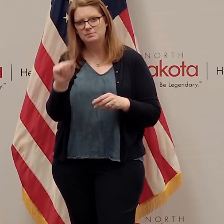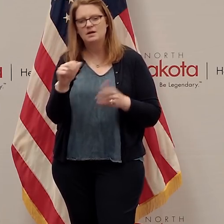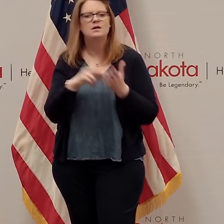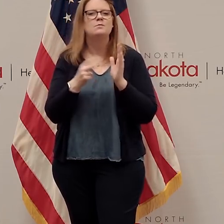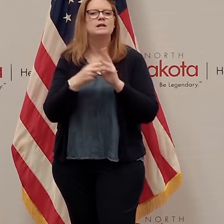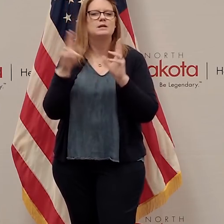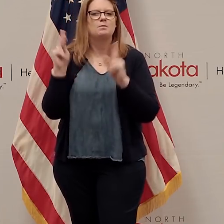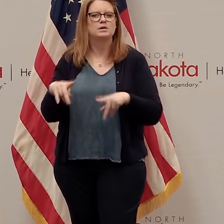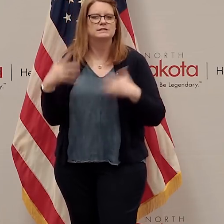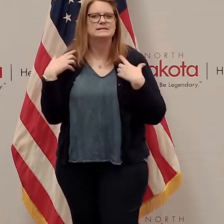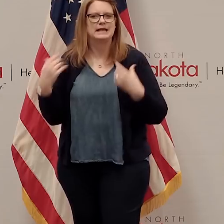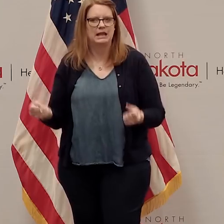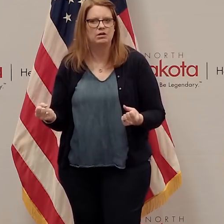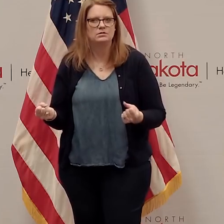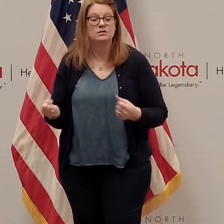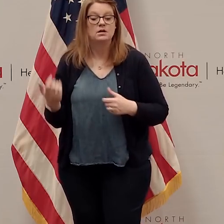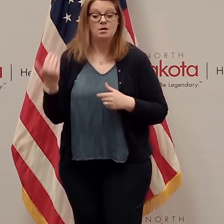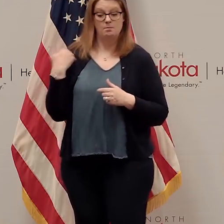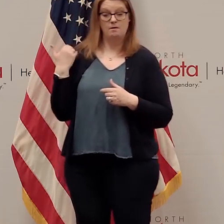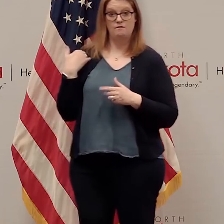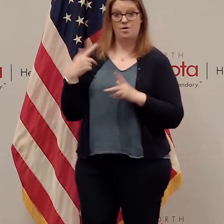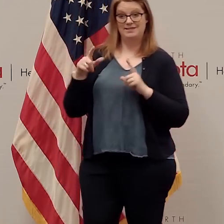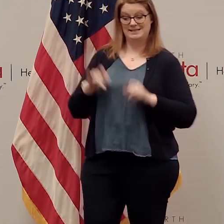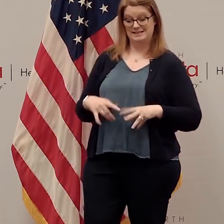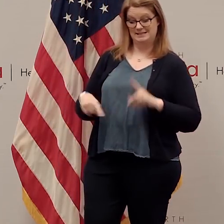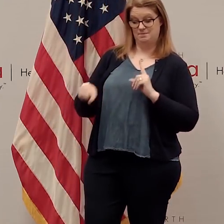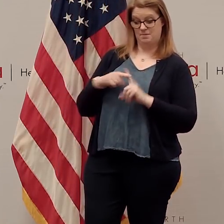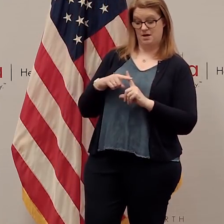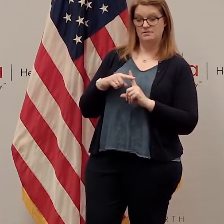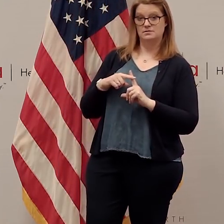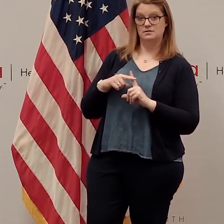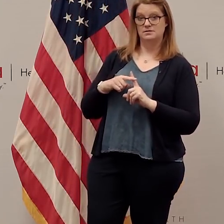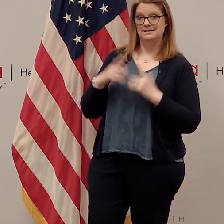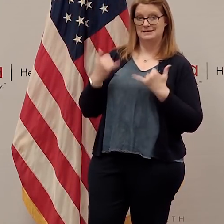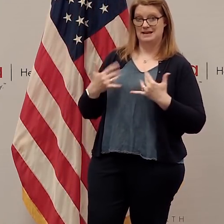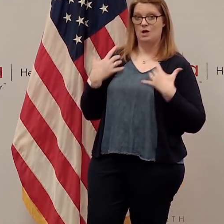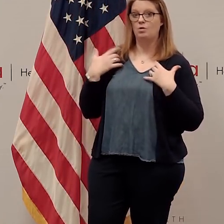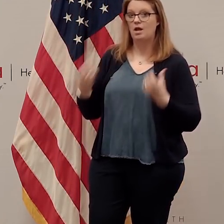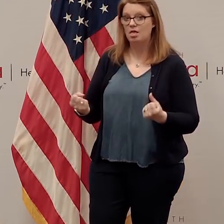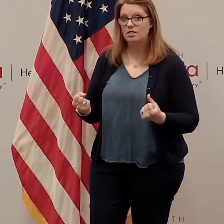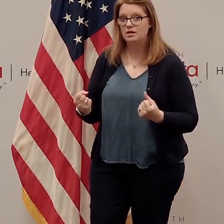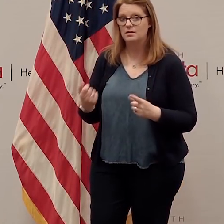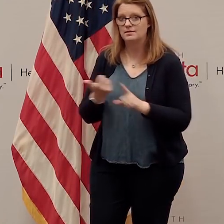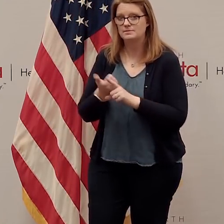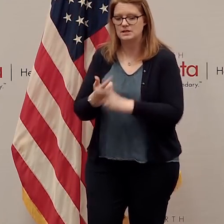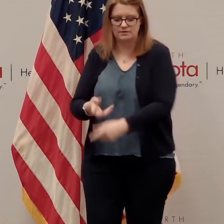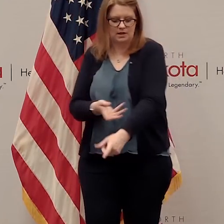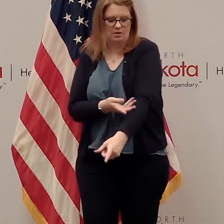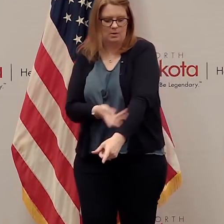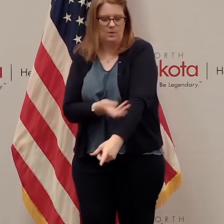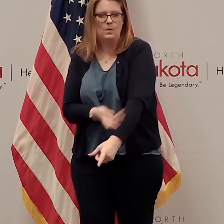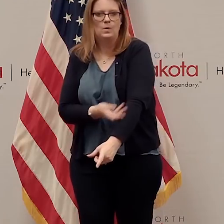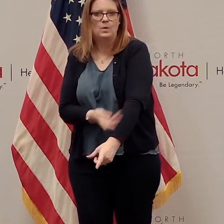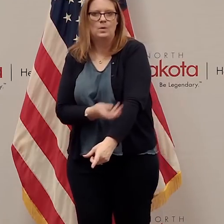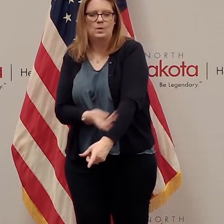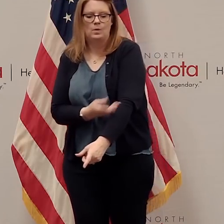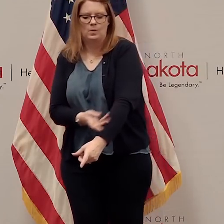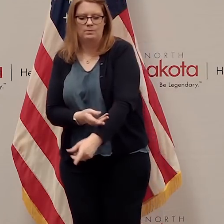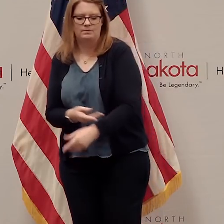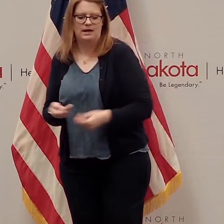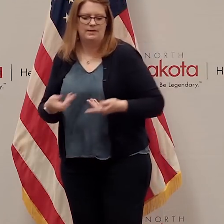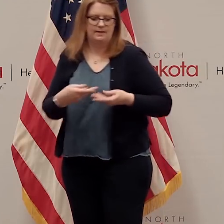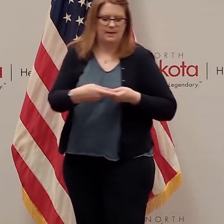individuals who previously tested positive for COVID-19 and have recovered. This plasma possibly